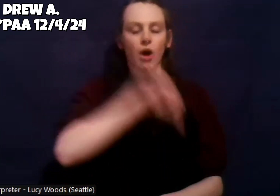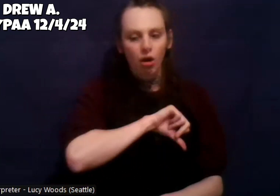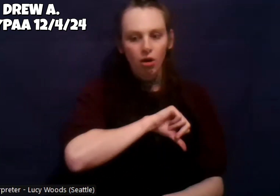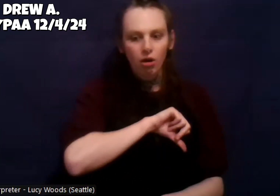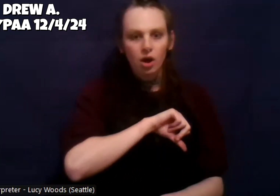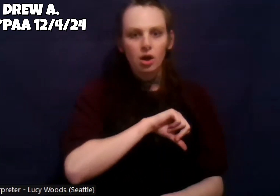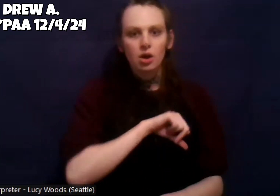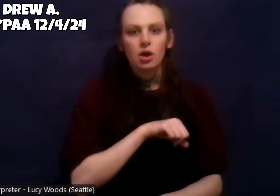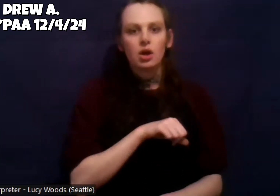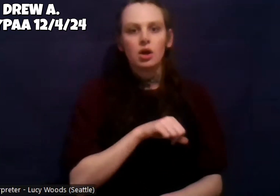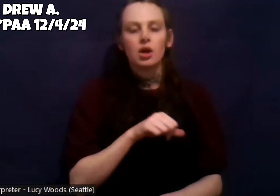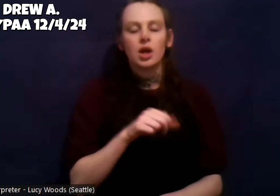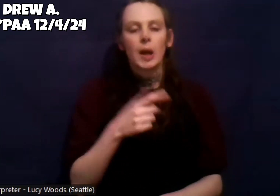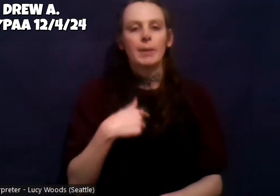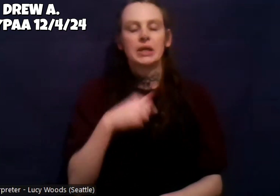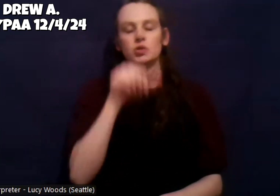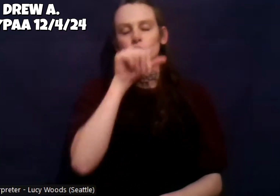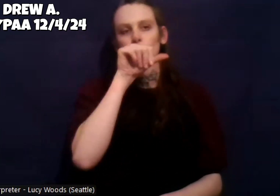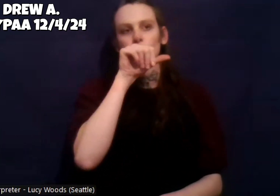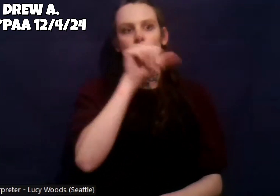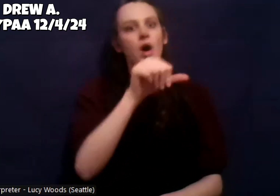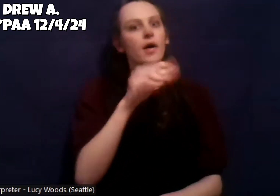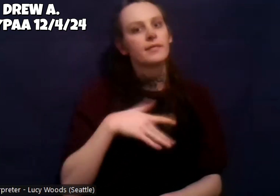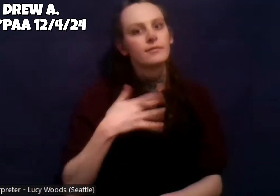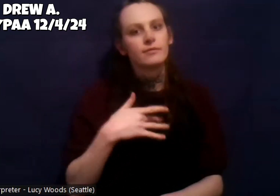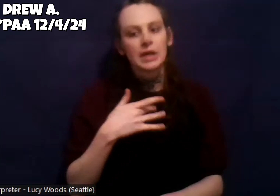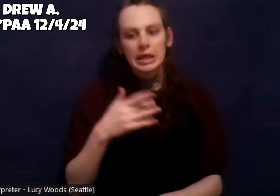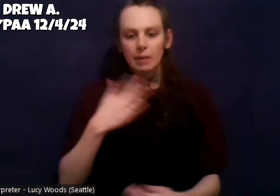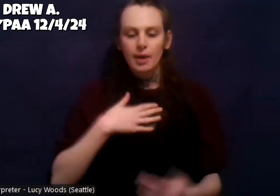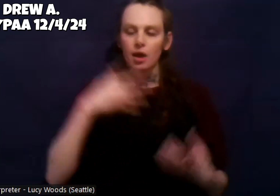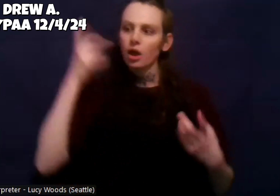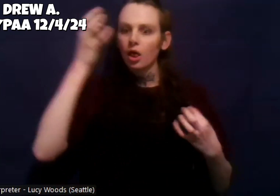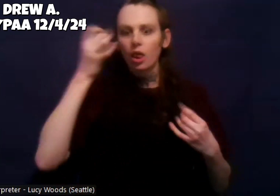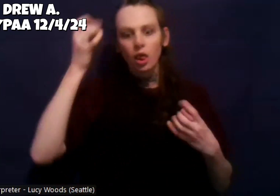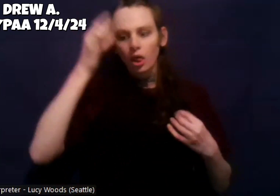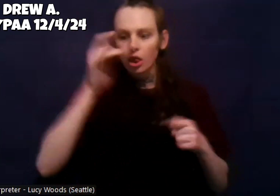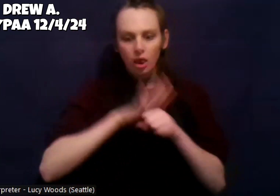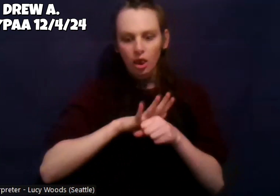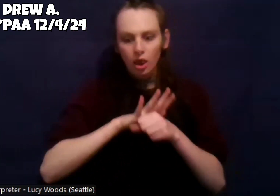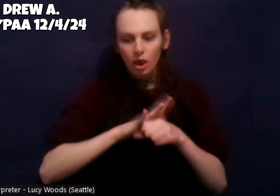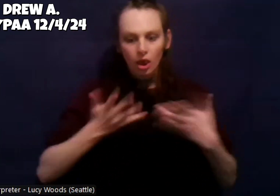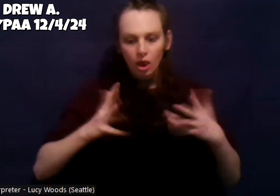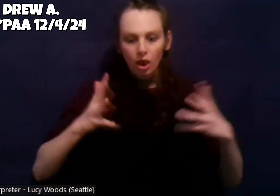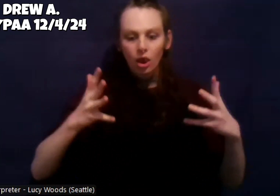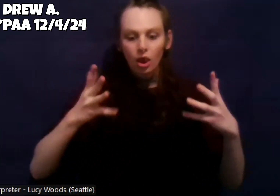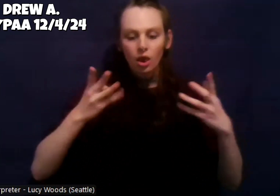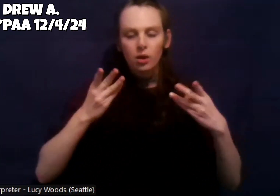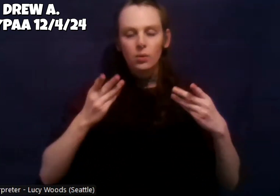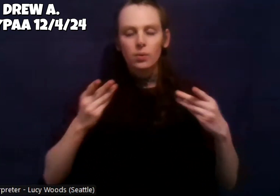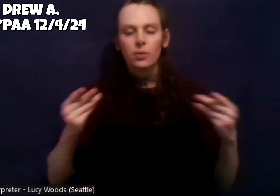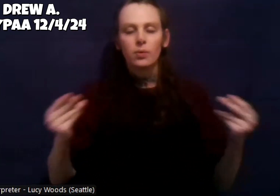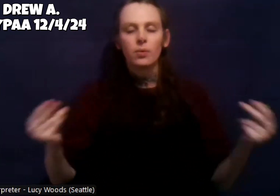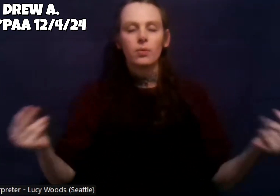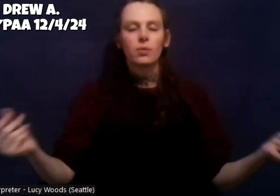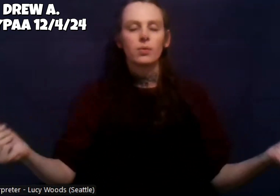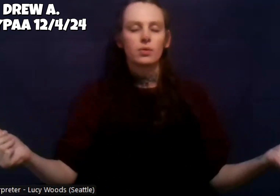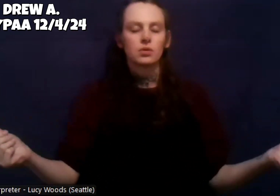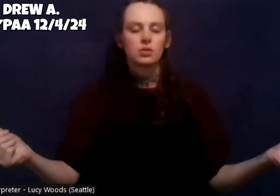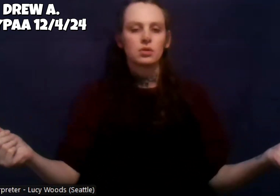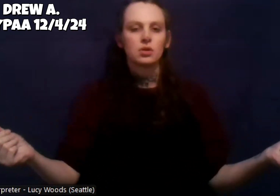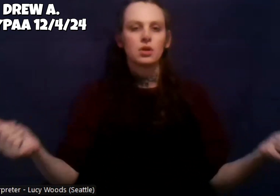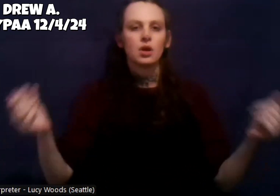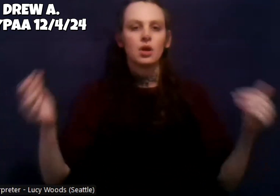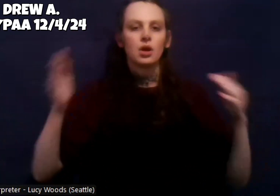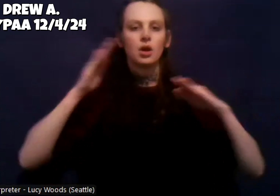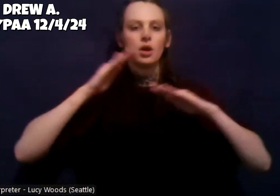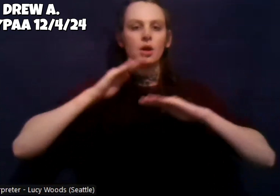like overthinking and like the pressure and like all those anxieties just melted away. And I'm not gonna lie, I was a